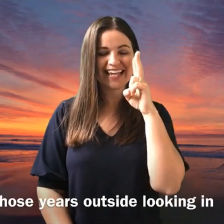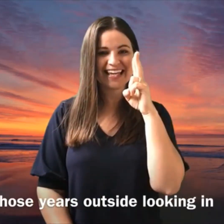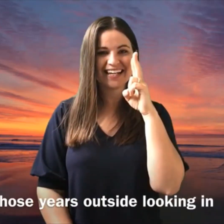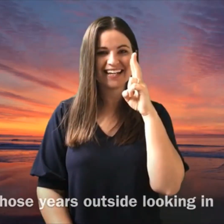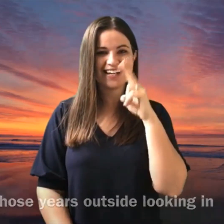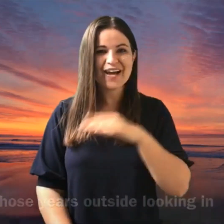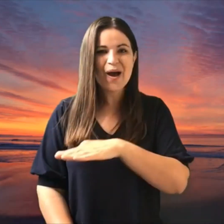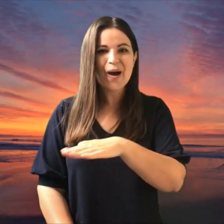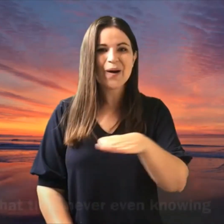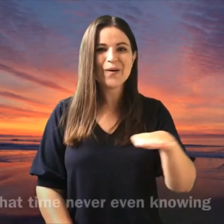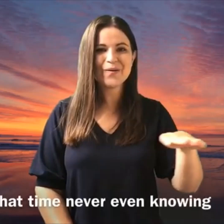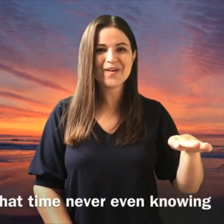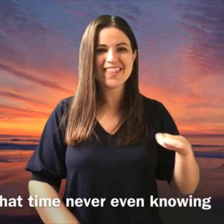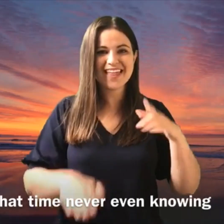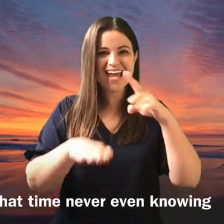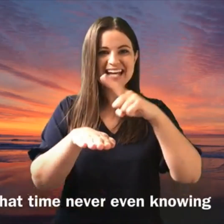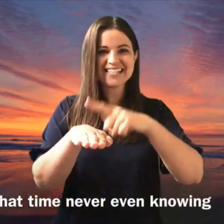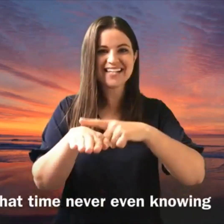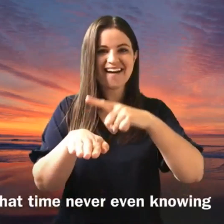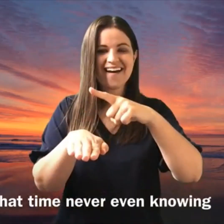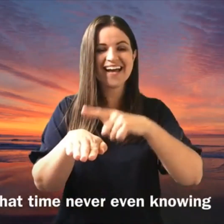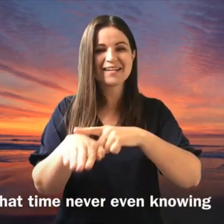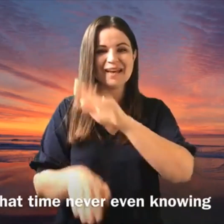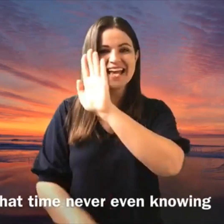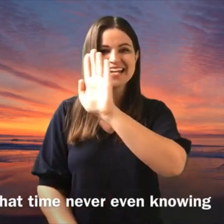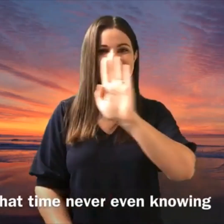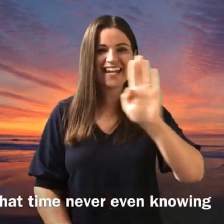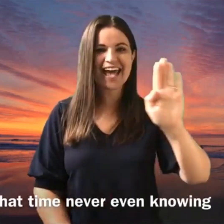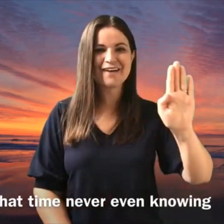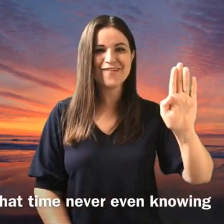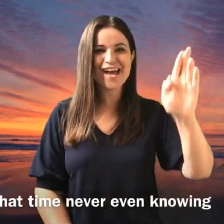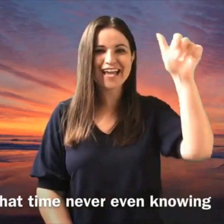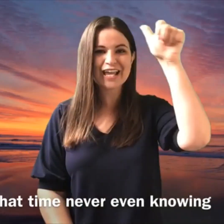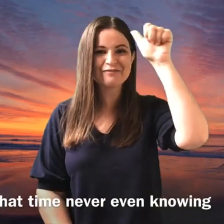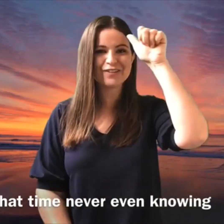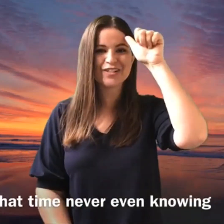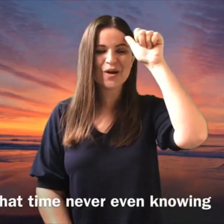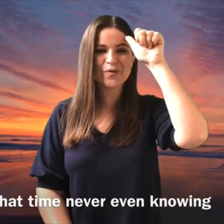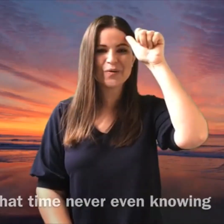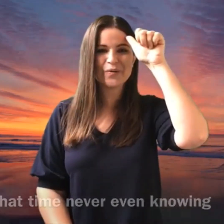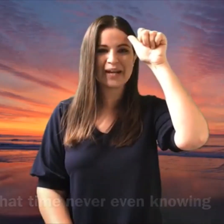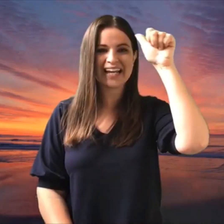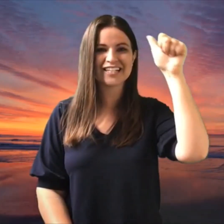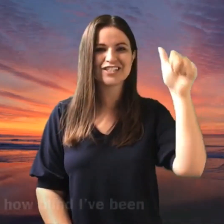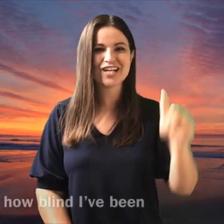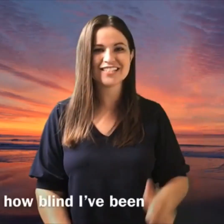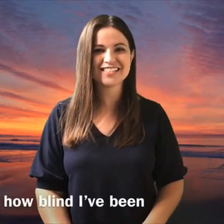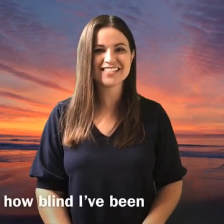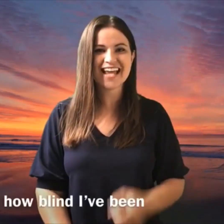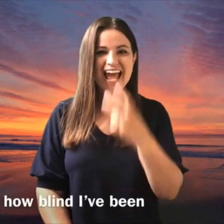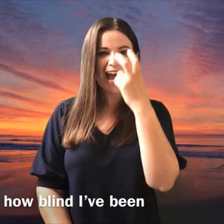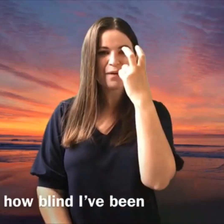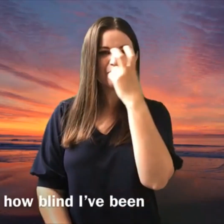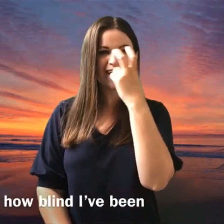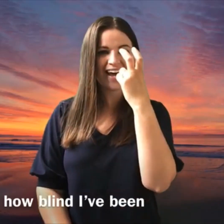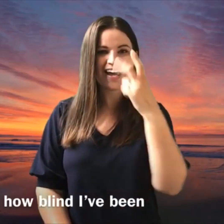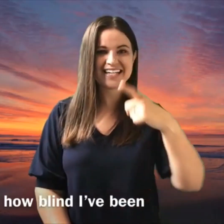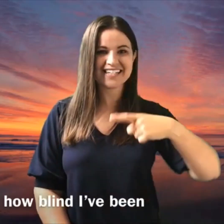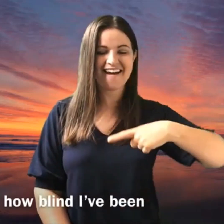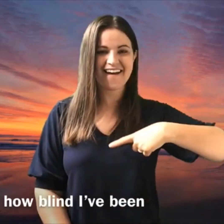in, all that time never even knowing just how blind